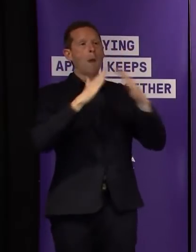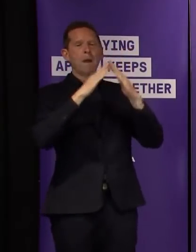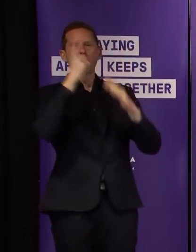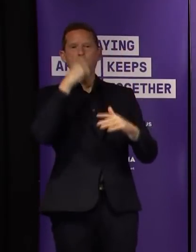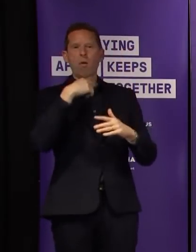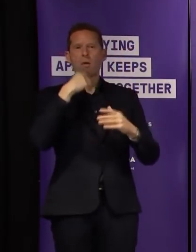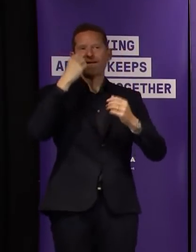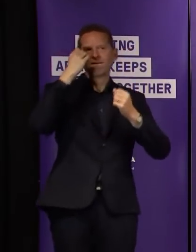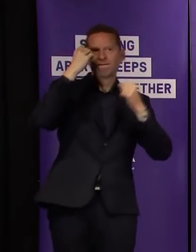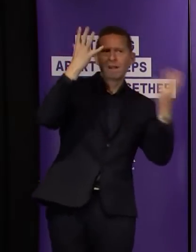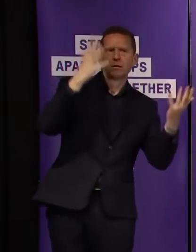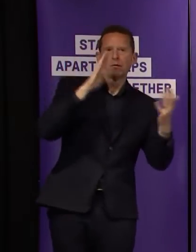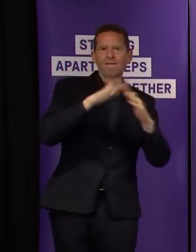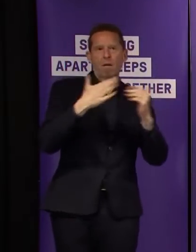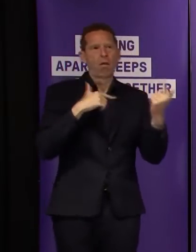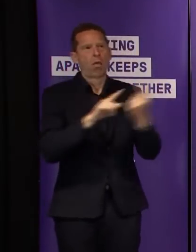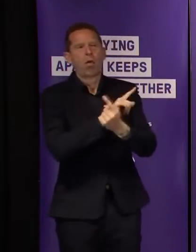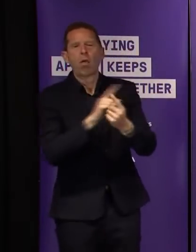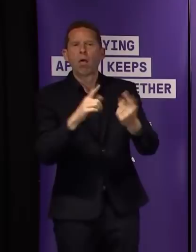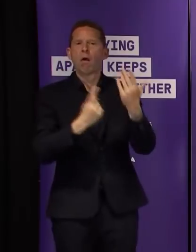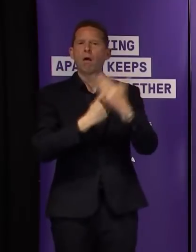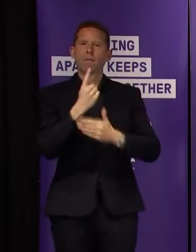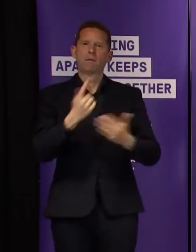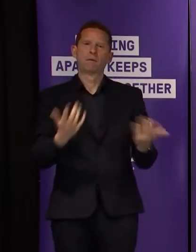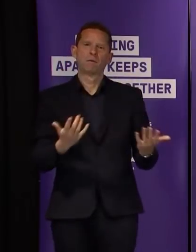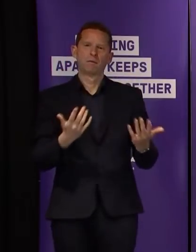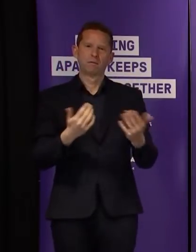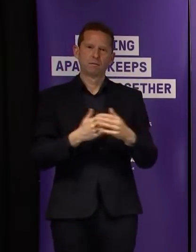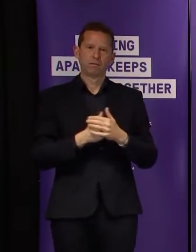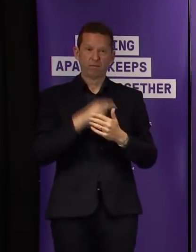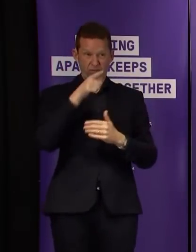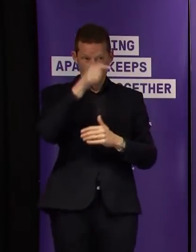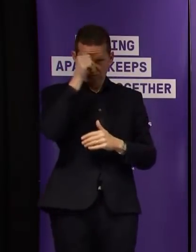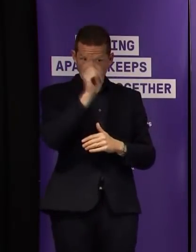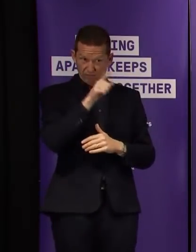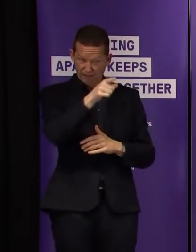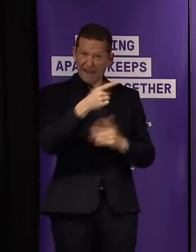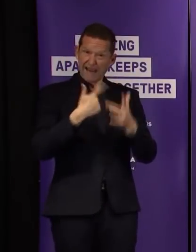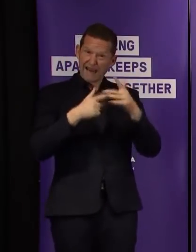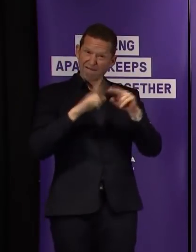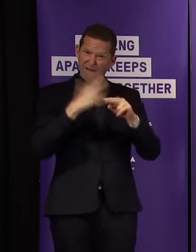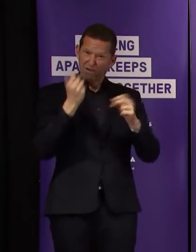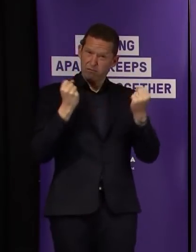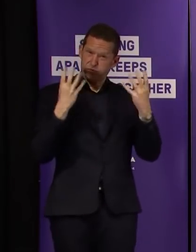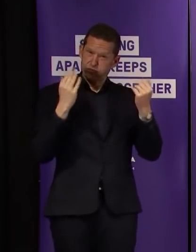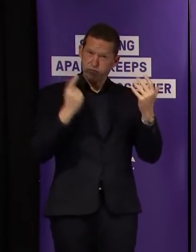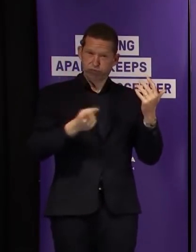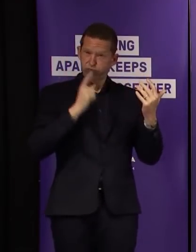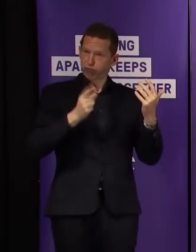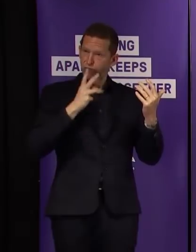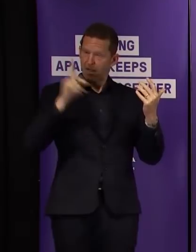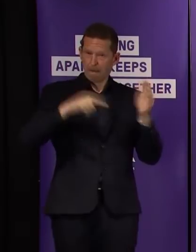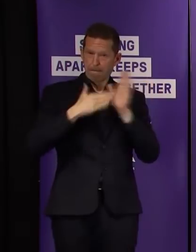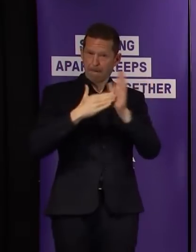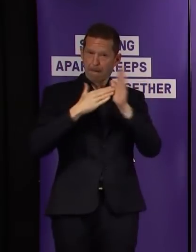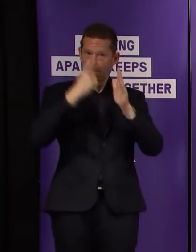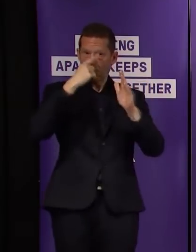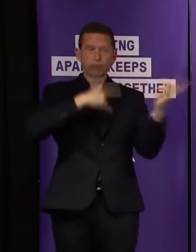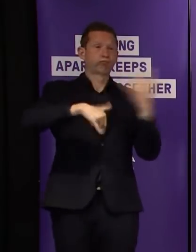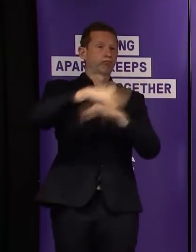It's also about movement. The basic maths of this, Michael, is if you have hundreds and hundreds of thousands, indeed millions of people moving around the